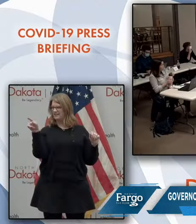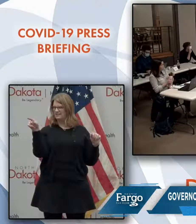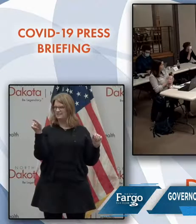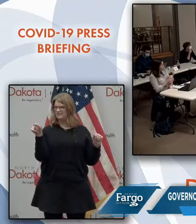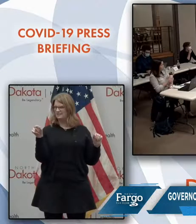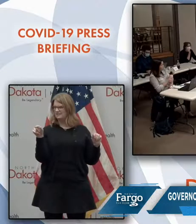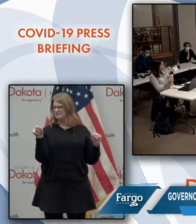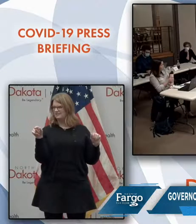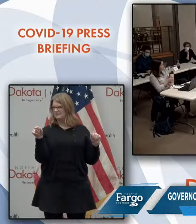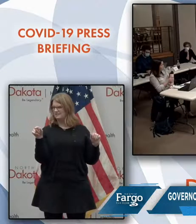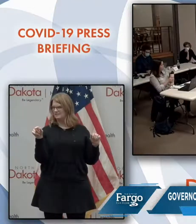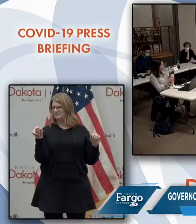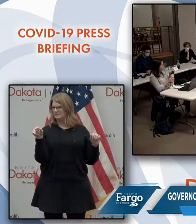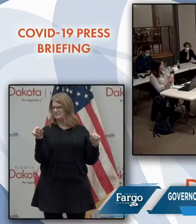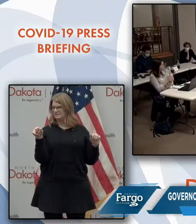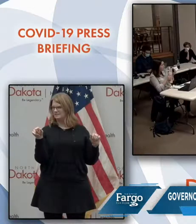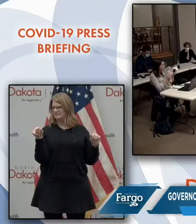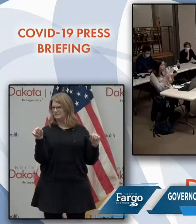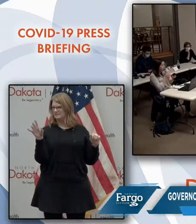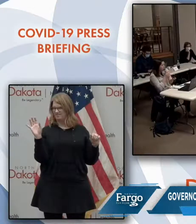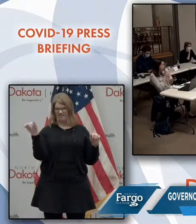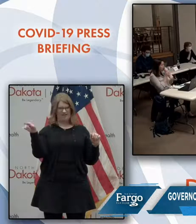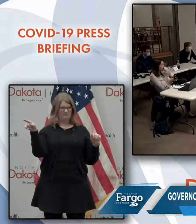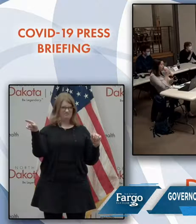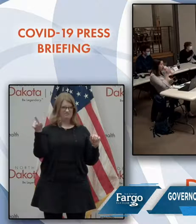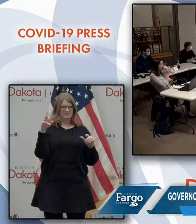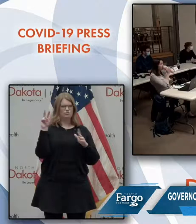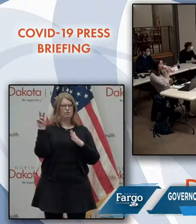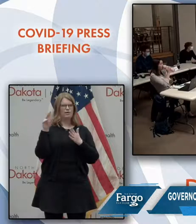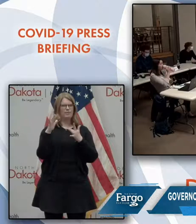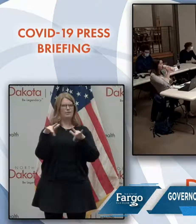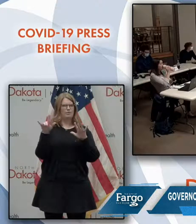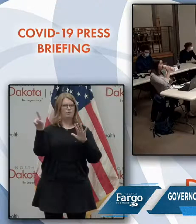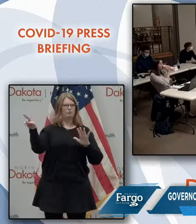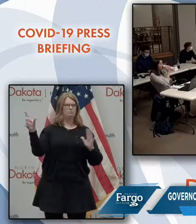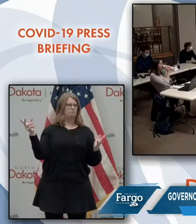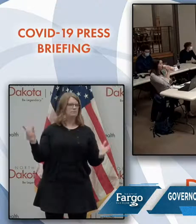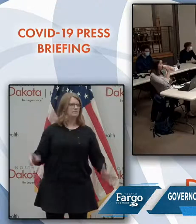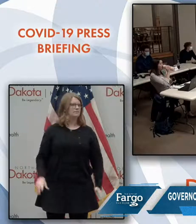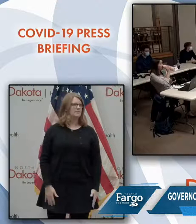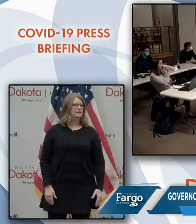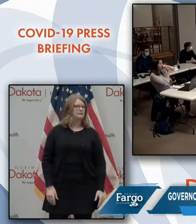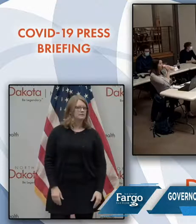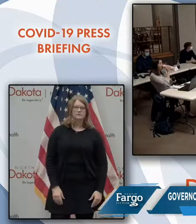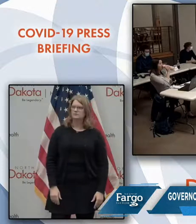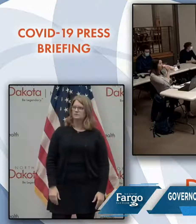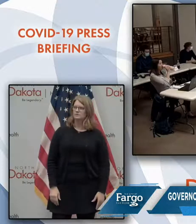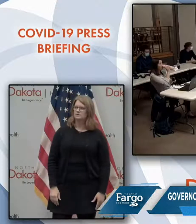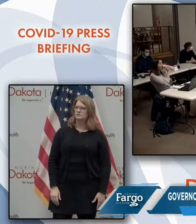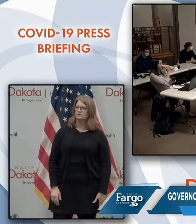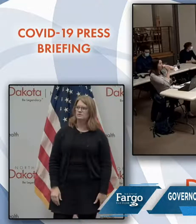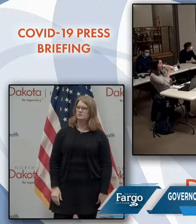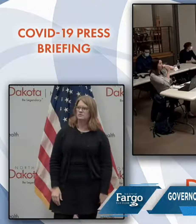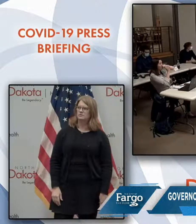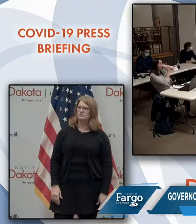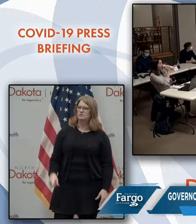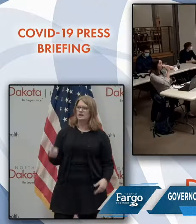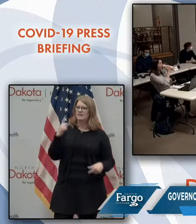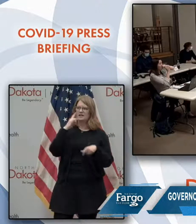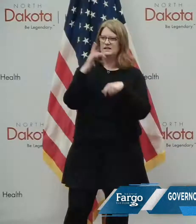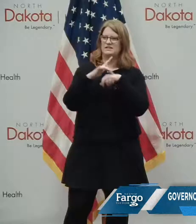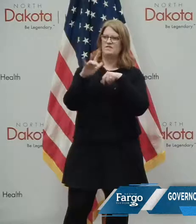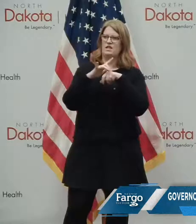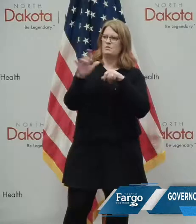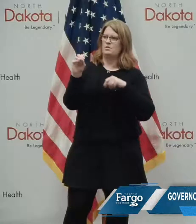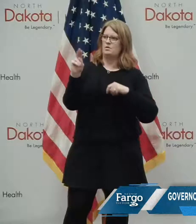Campus on the, oops, where to go? Yeah, I believe believe that's already available online. Okay,